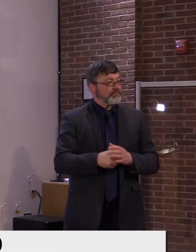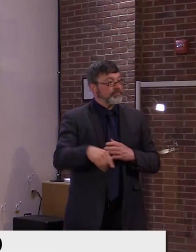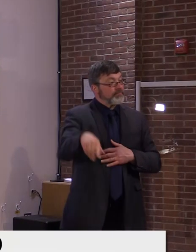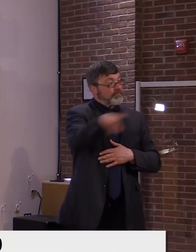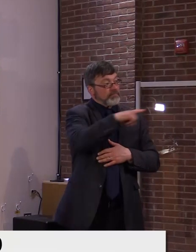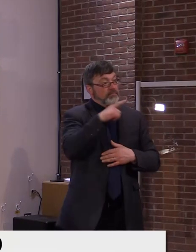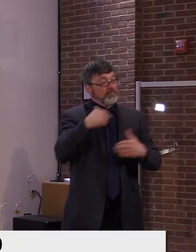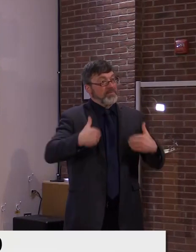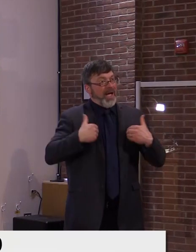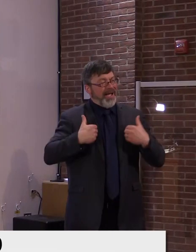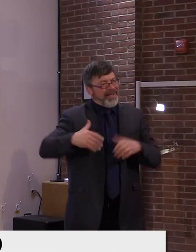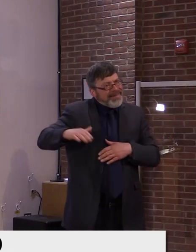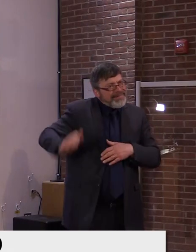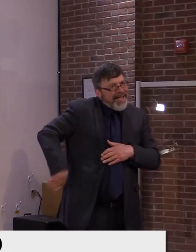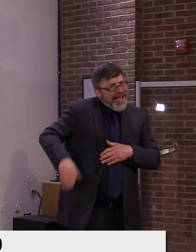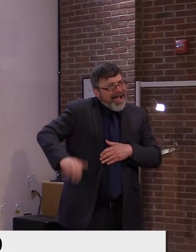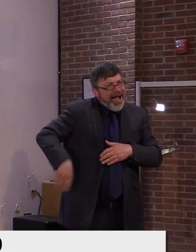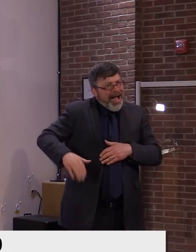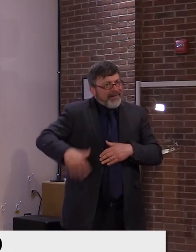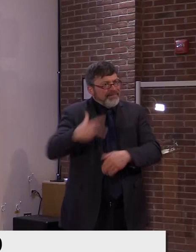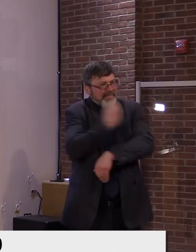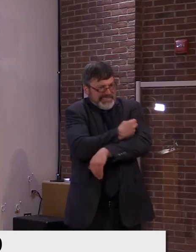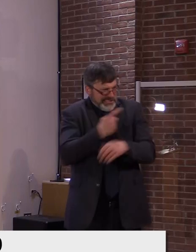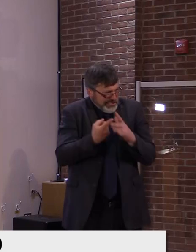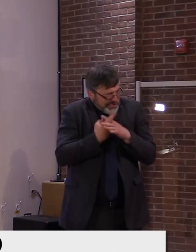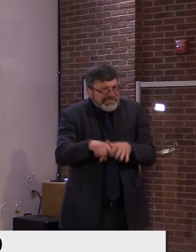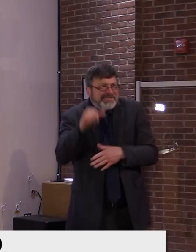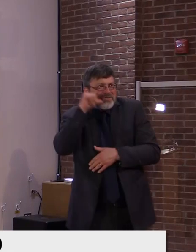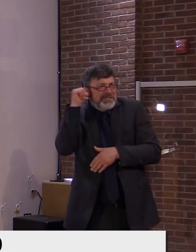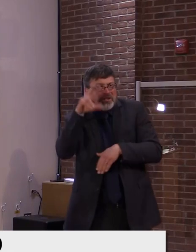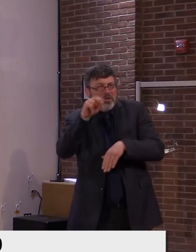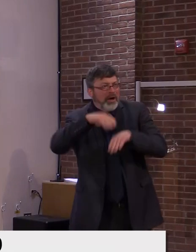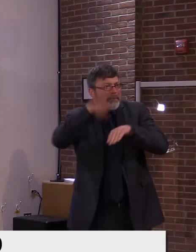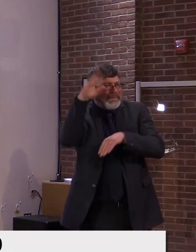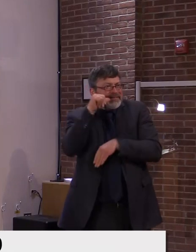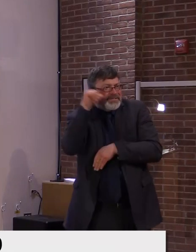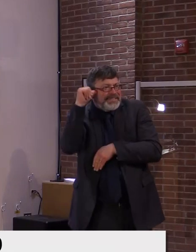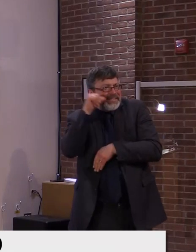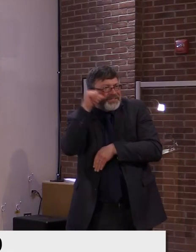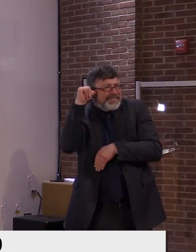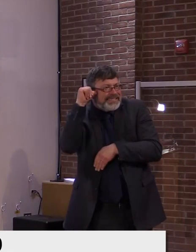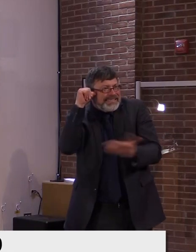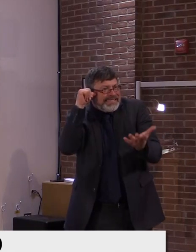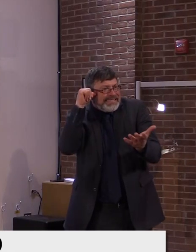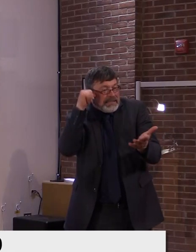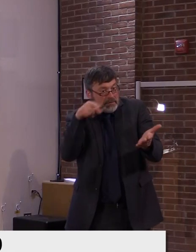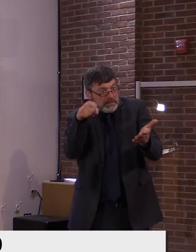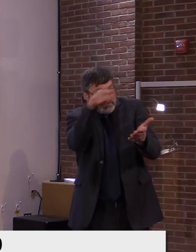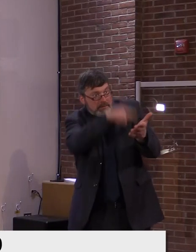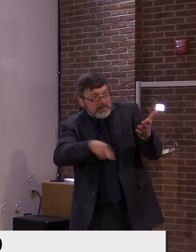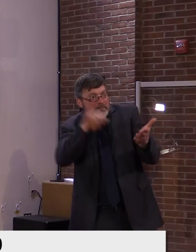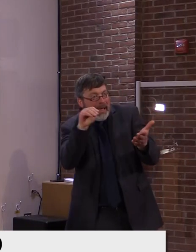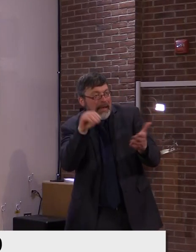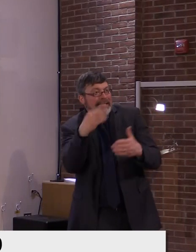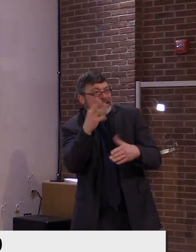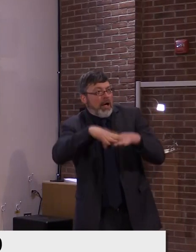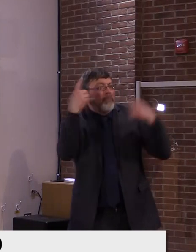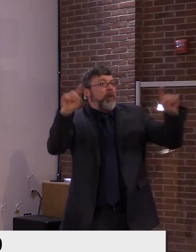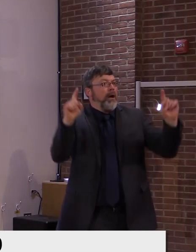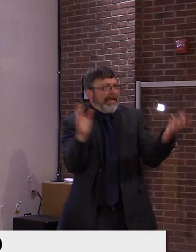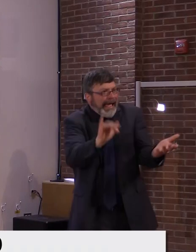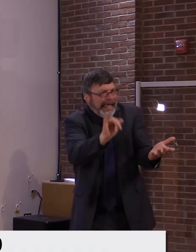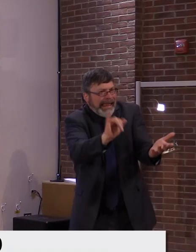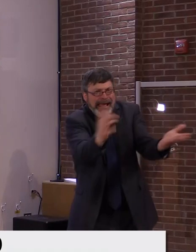all of you for your understanding throughout the process that has brought us to this moment. It's felt so long to many of